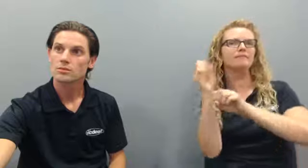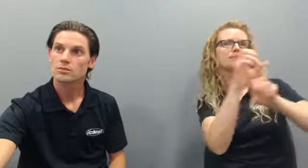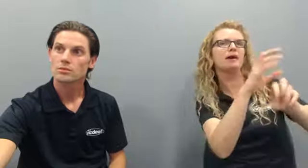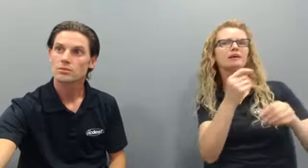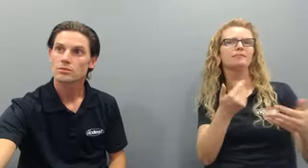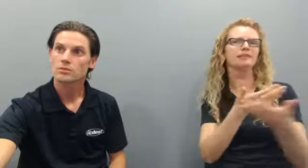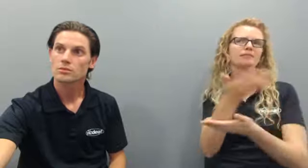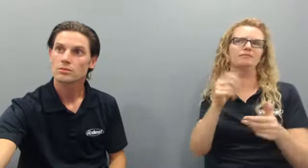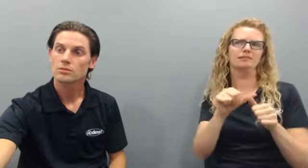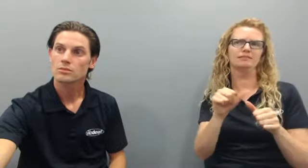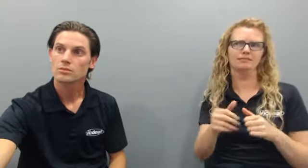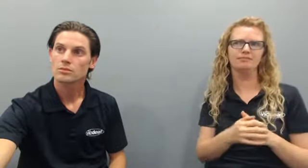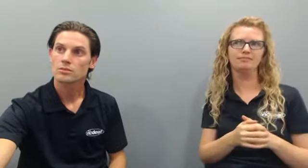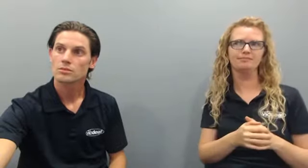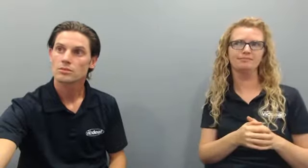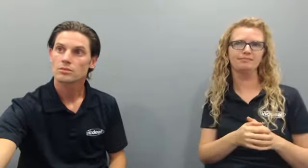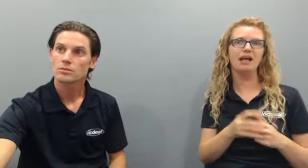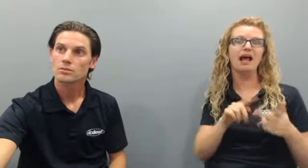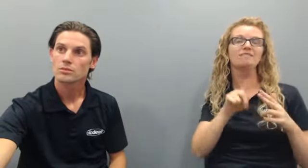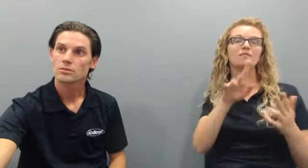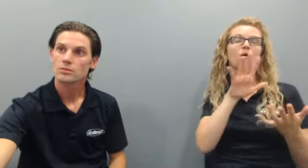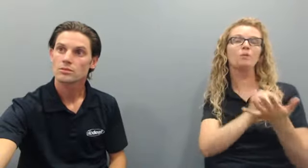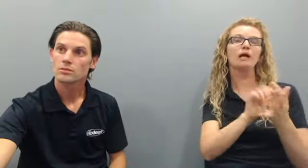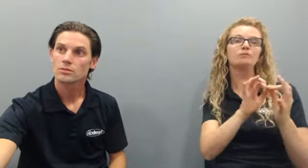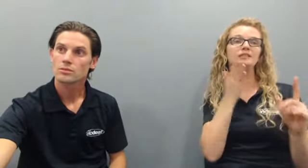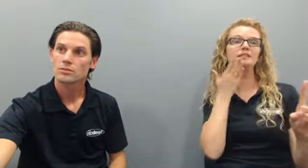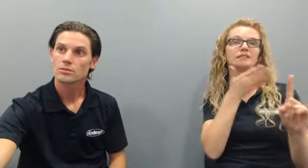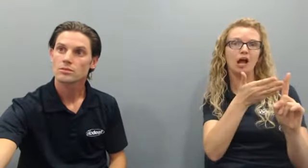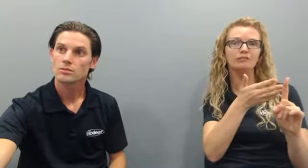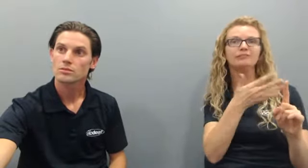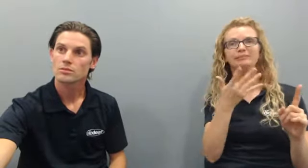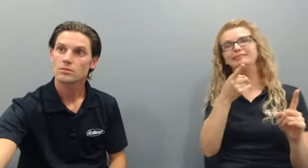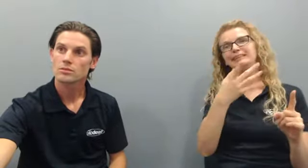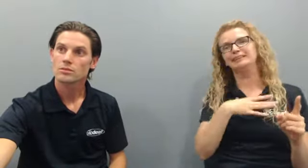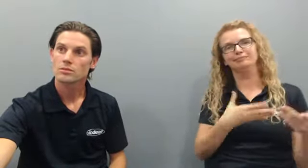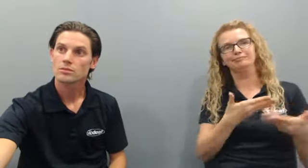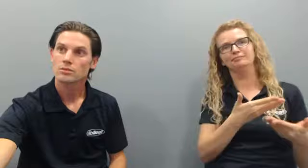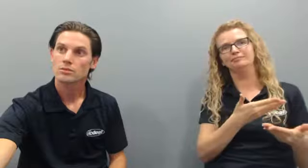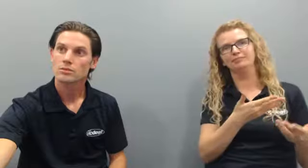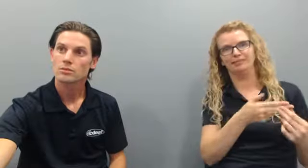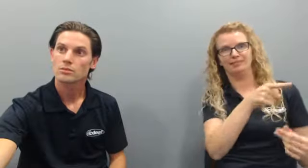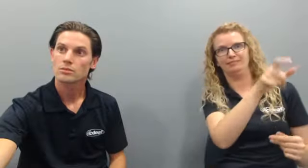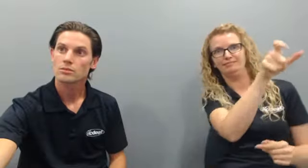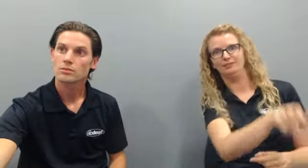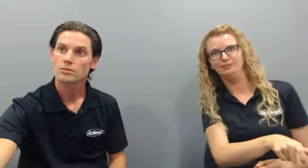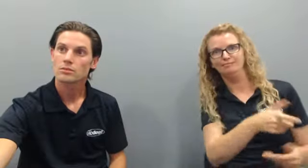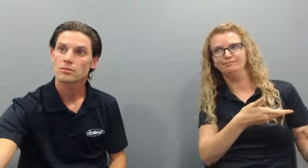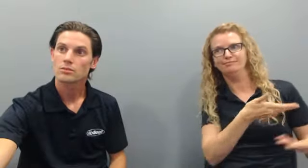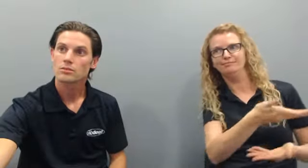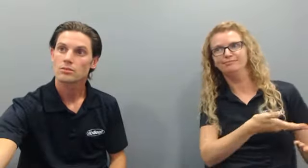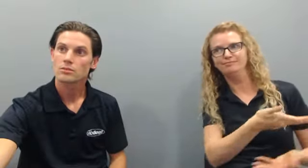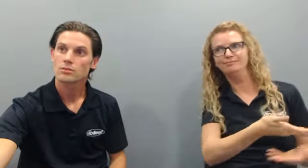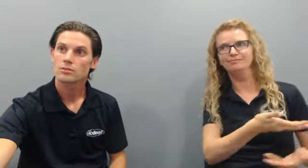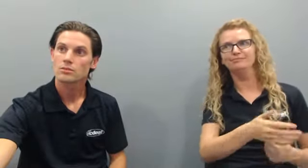you've received, and then the agency can better manage that. If you book interpreters directly, then that's a conversation you'll have to have directly with